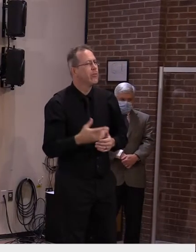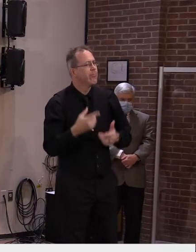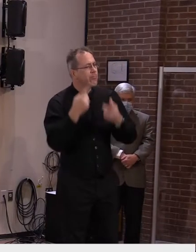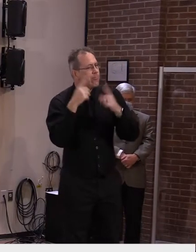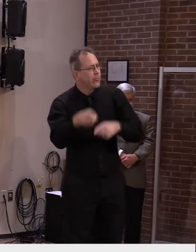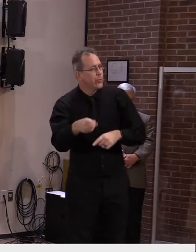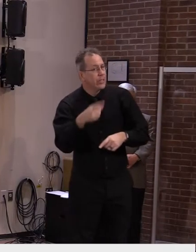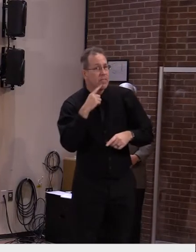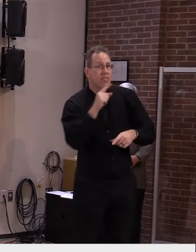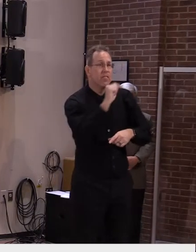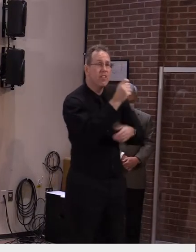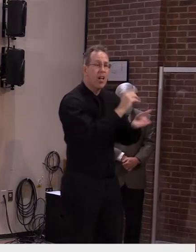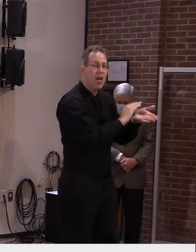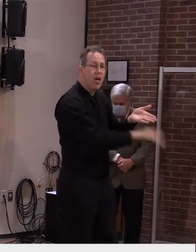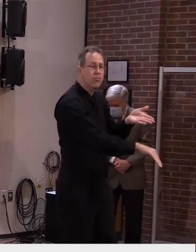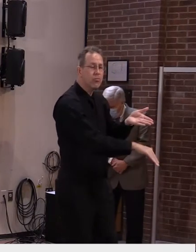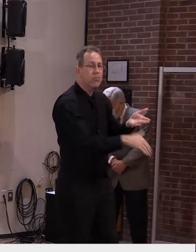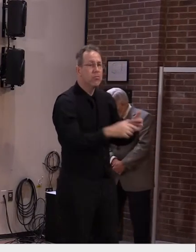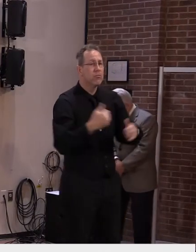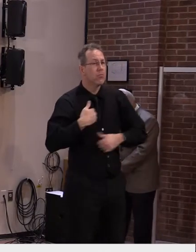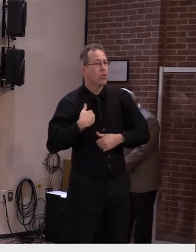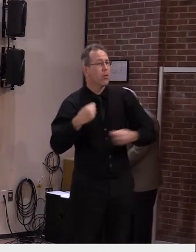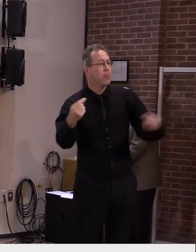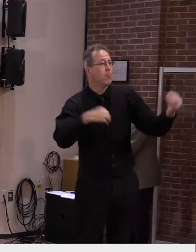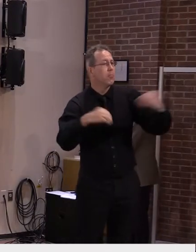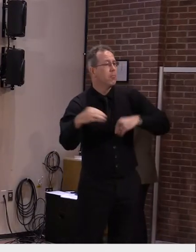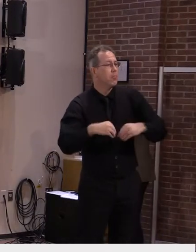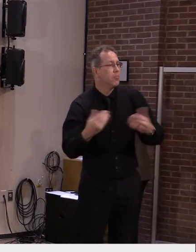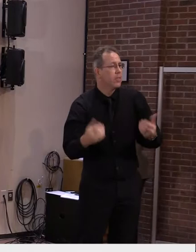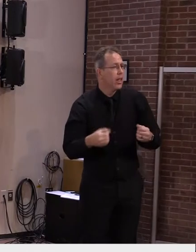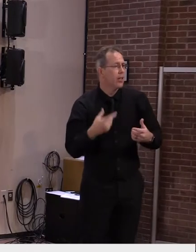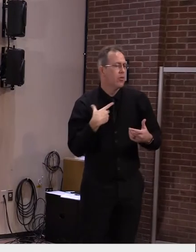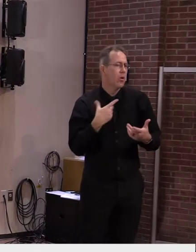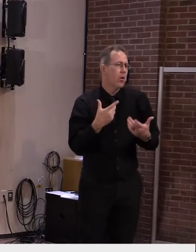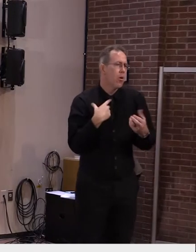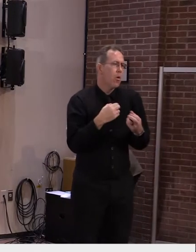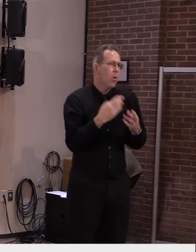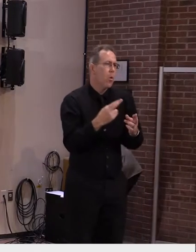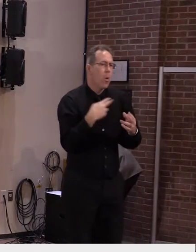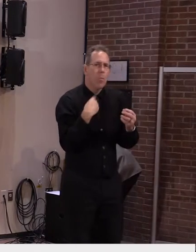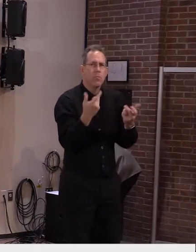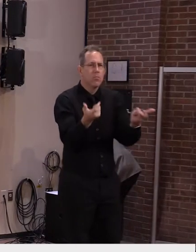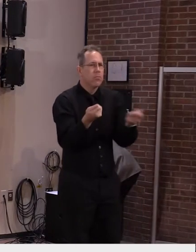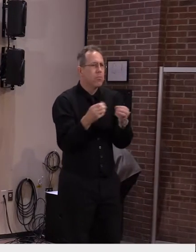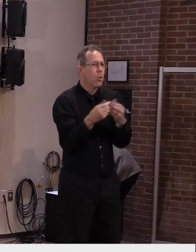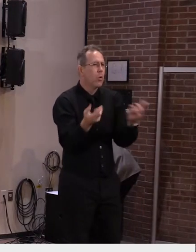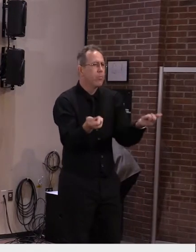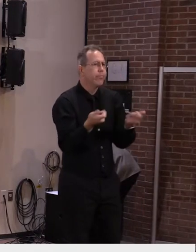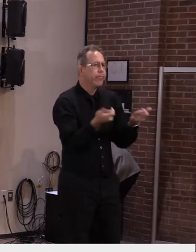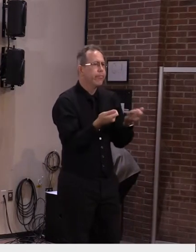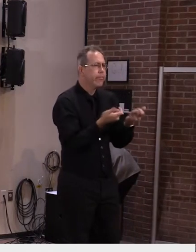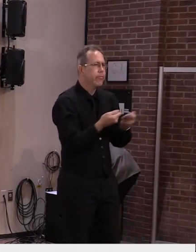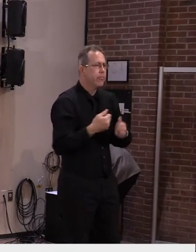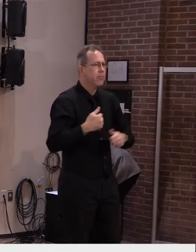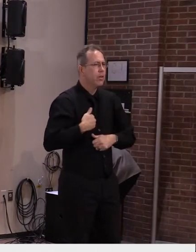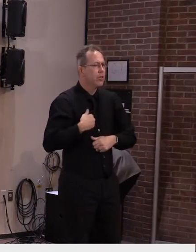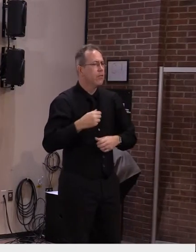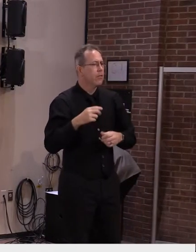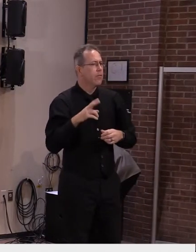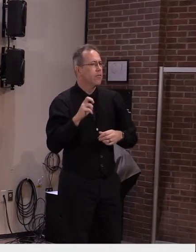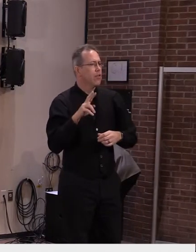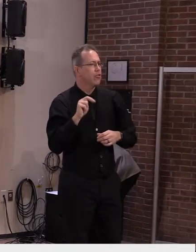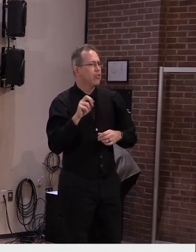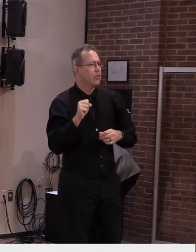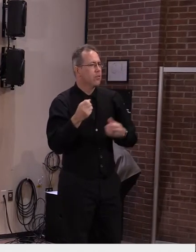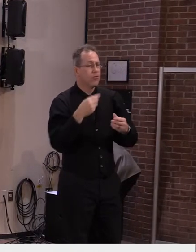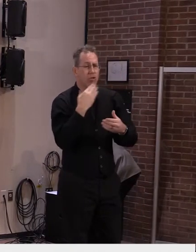not the total answer. We need more people to move here, but that would be helpful to us in many